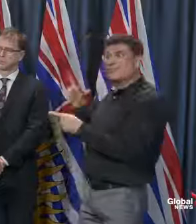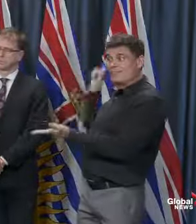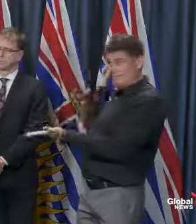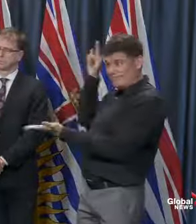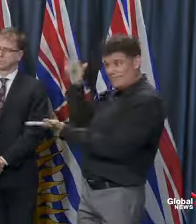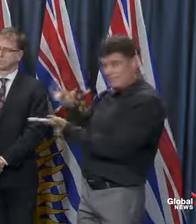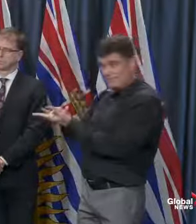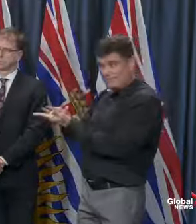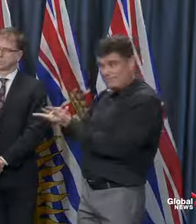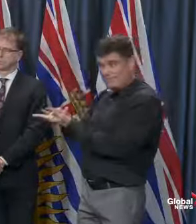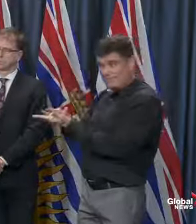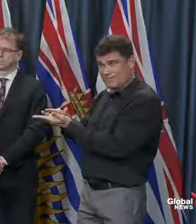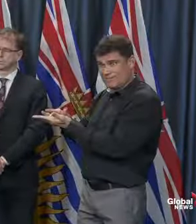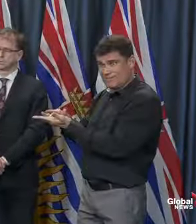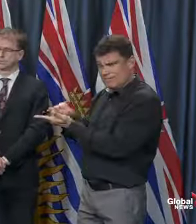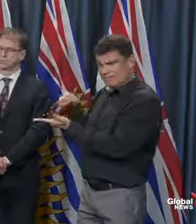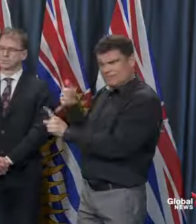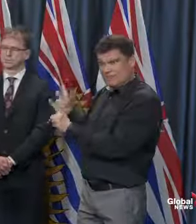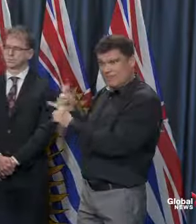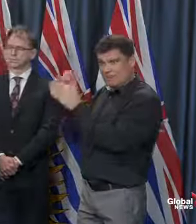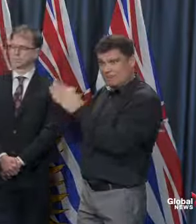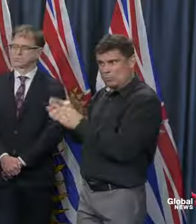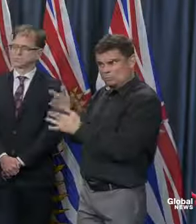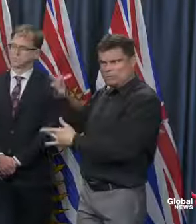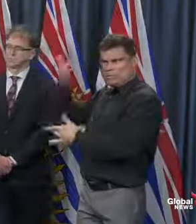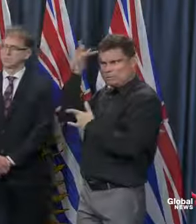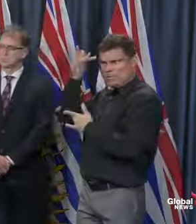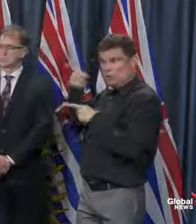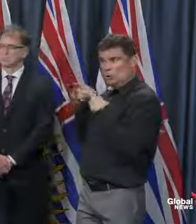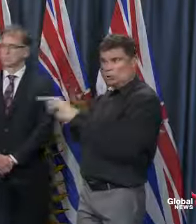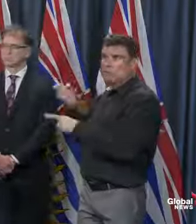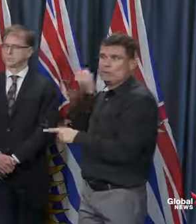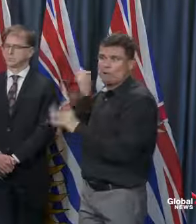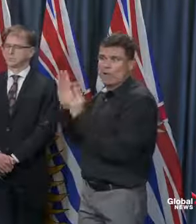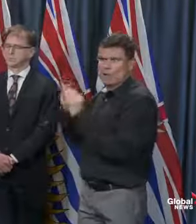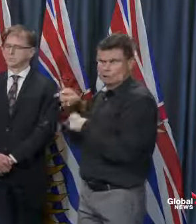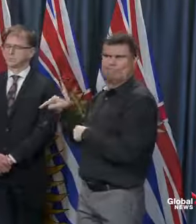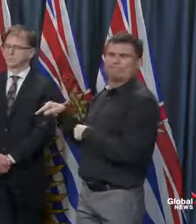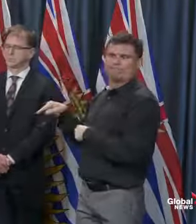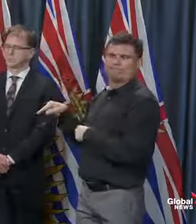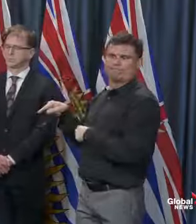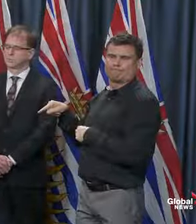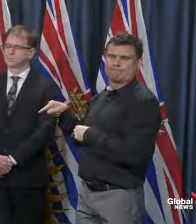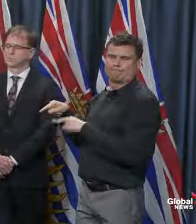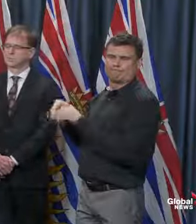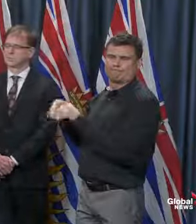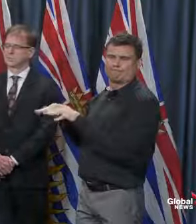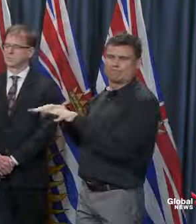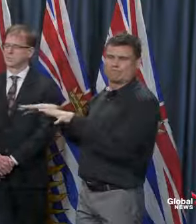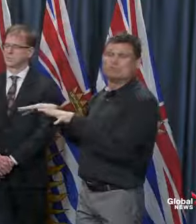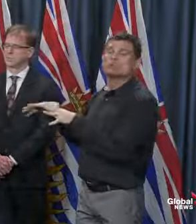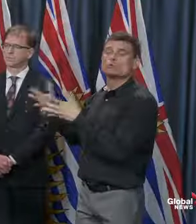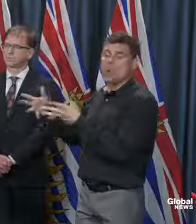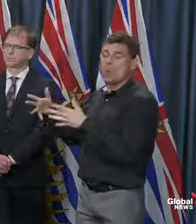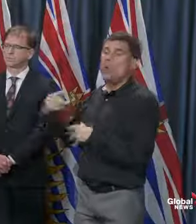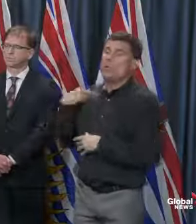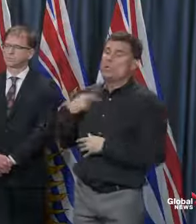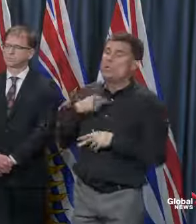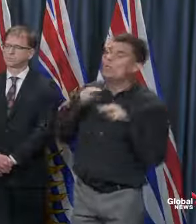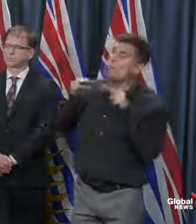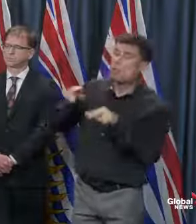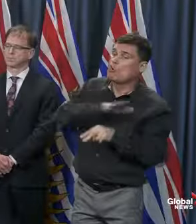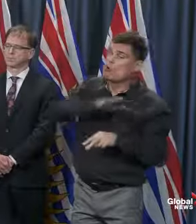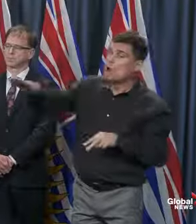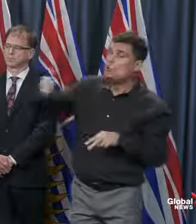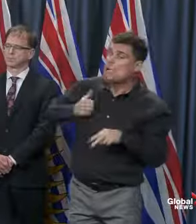there. It is clear to me because I've seen across the country, and this only became apparent late yesterday,